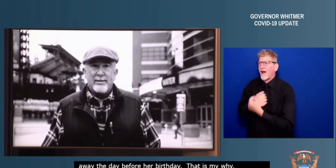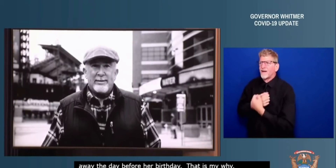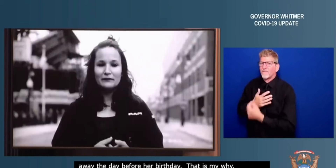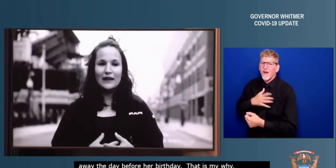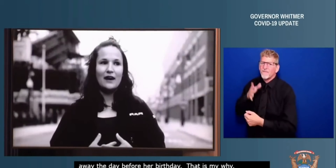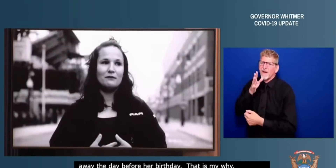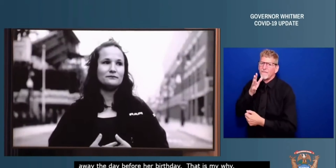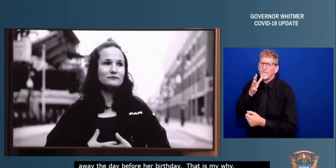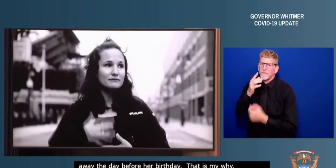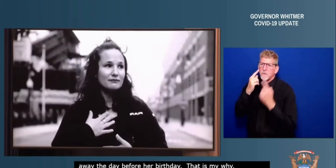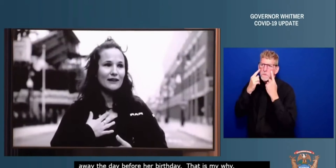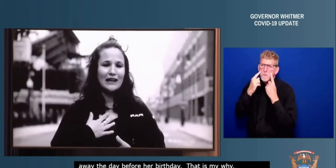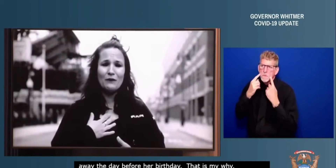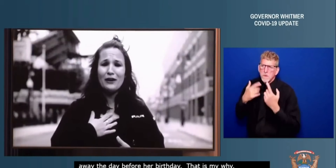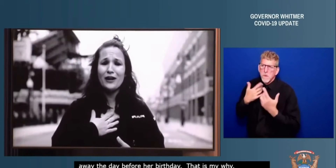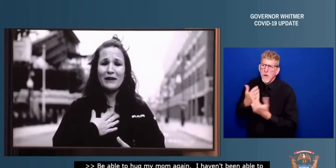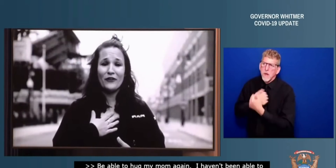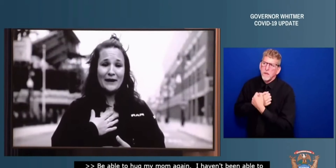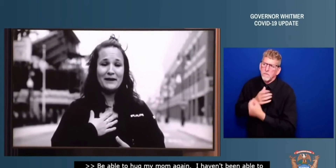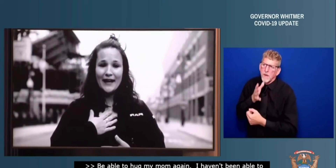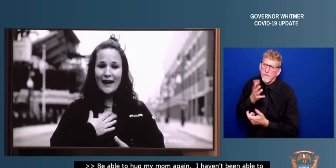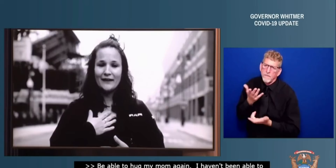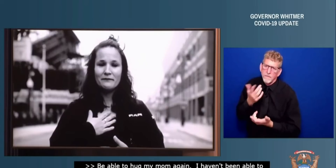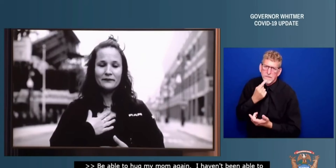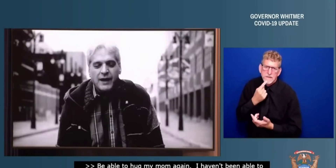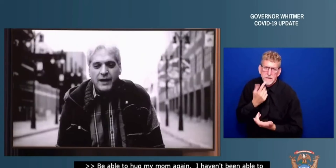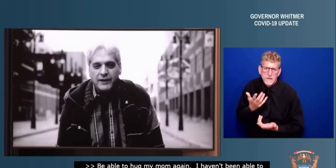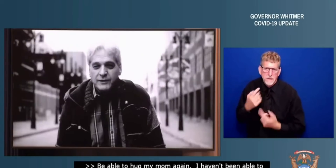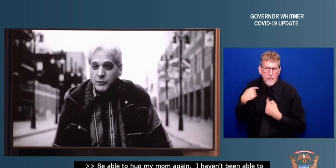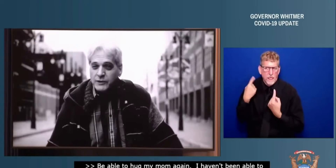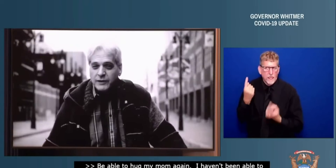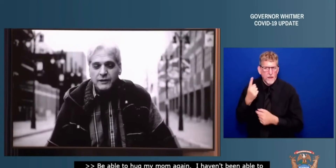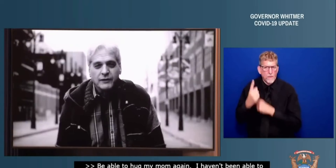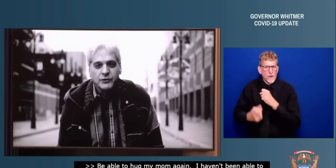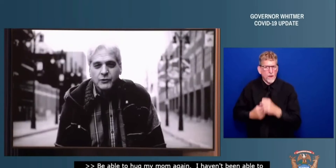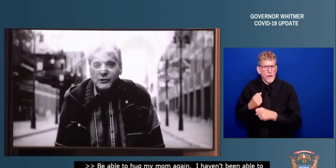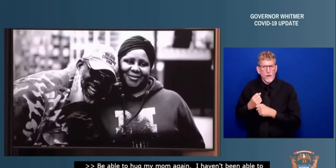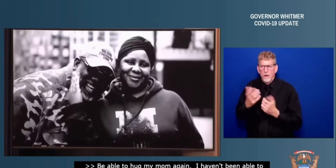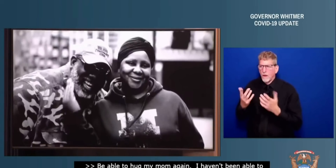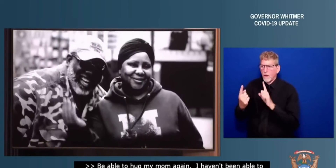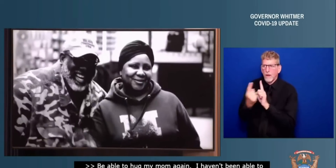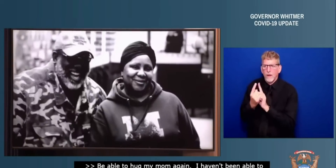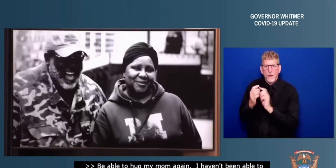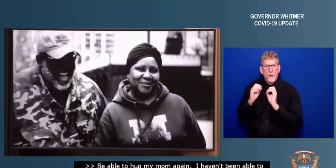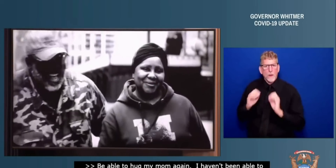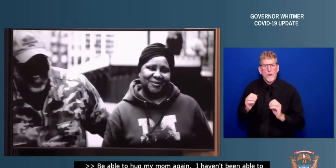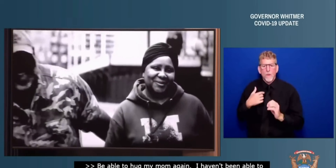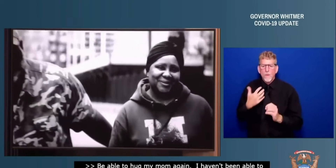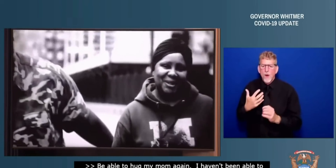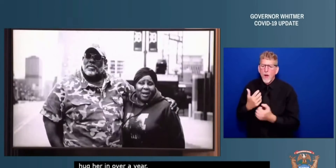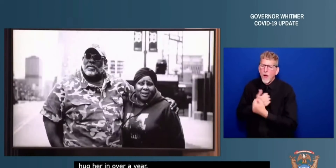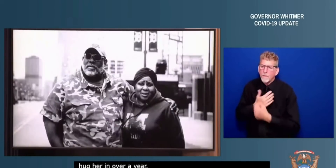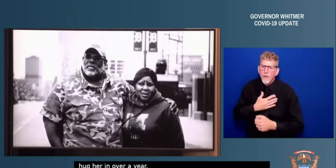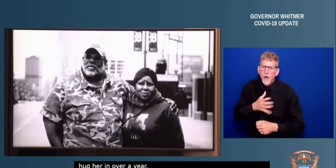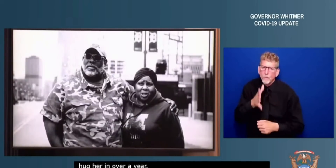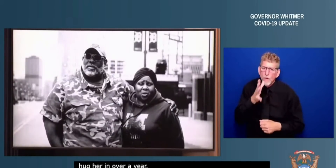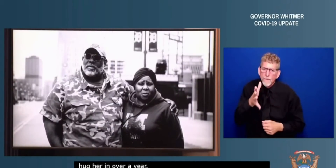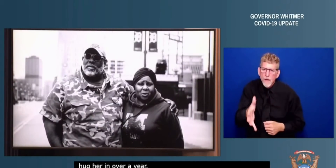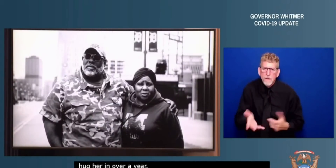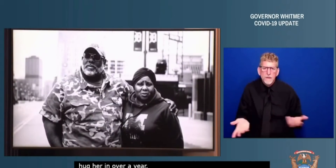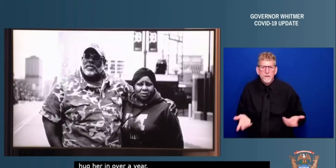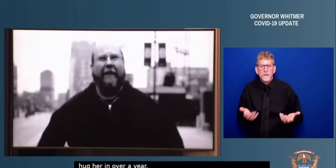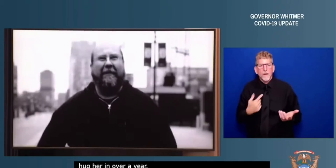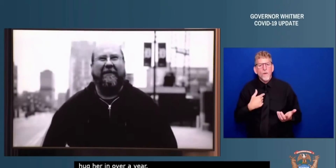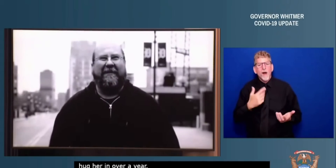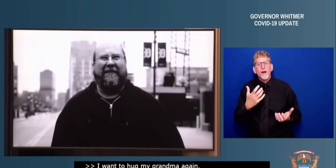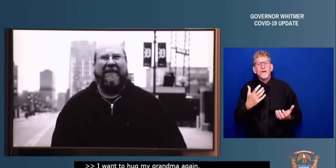year. I want to hug my grandma again. This was a dose of hope. And I'm ready to get back to somewhat